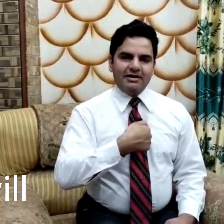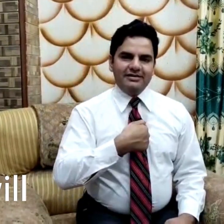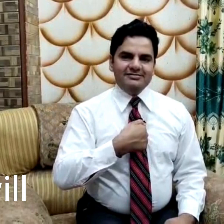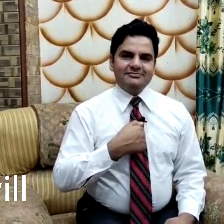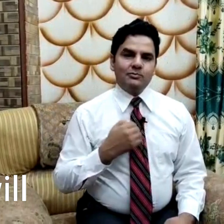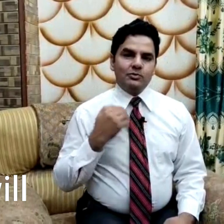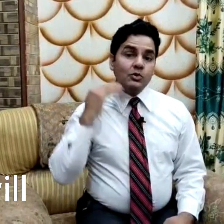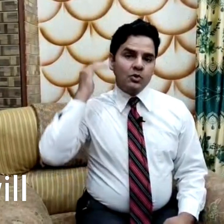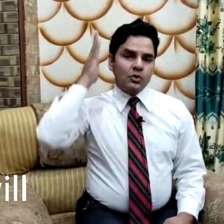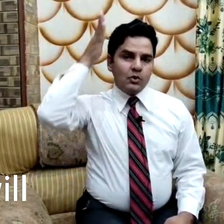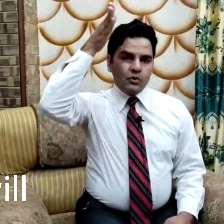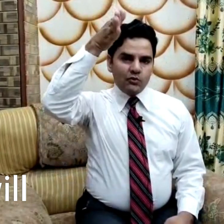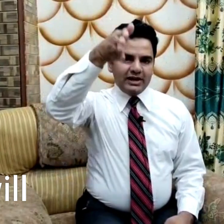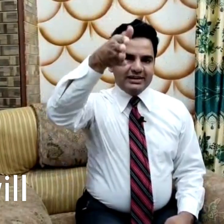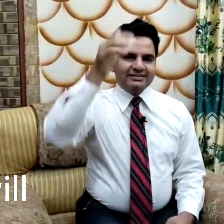I well,